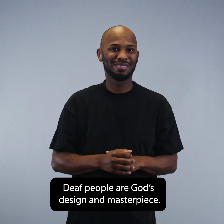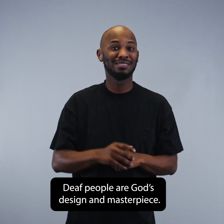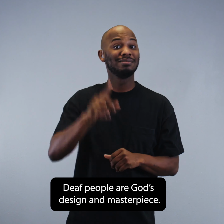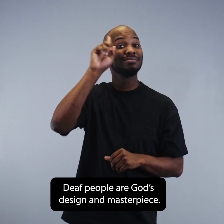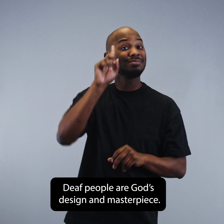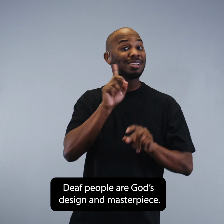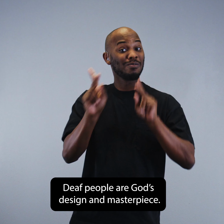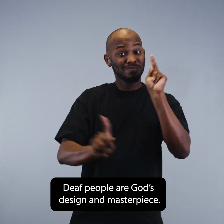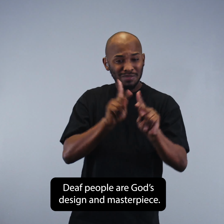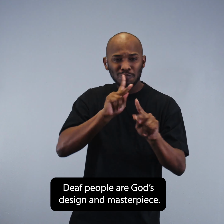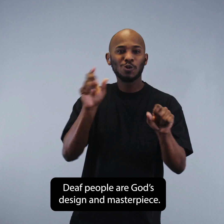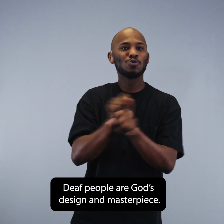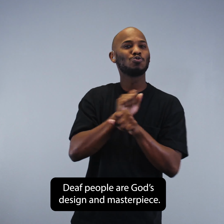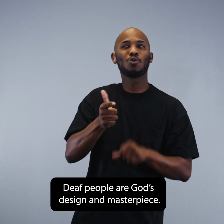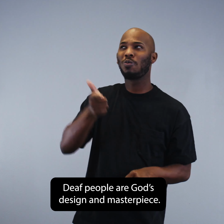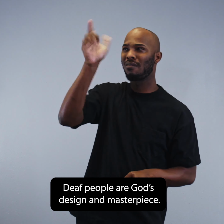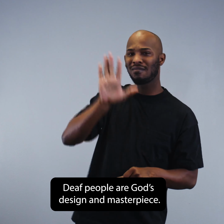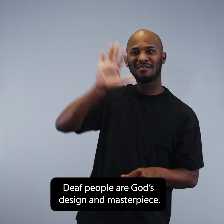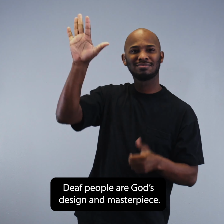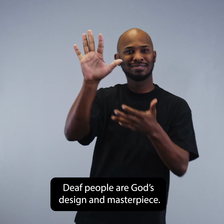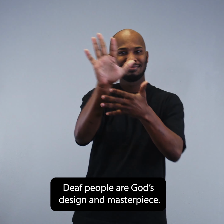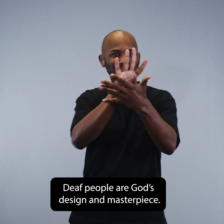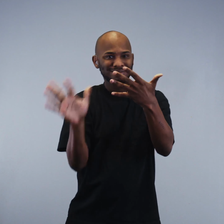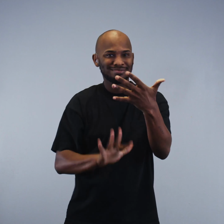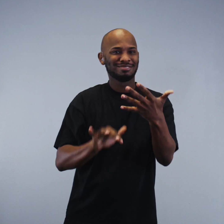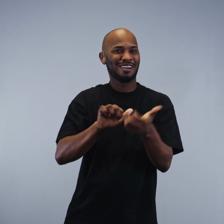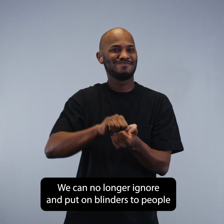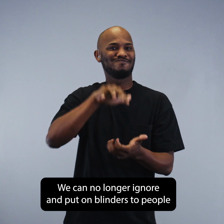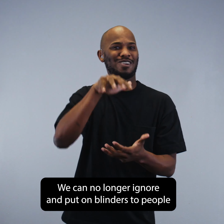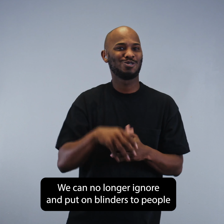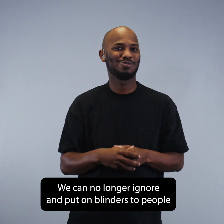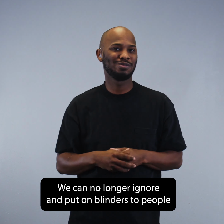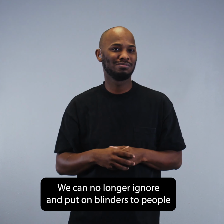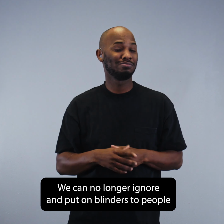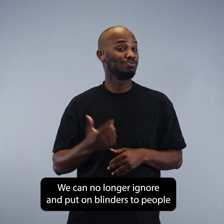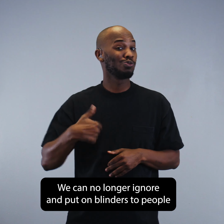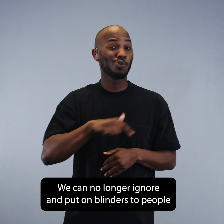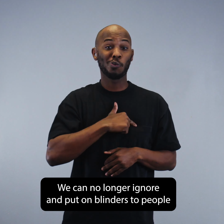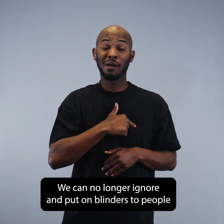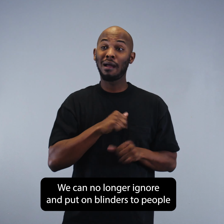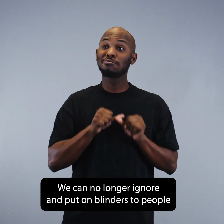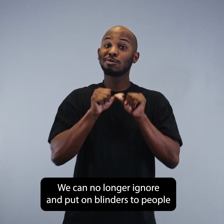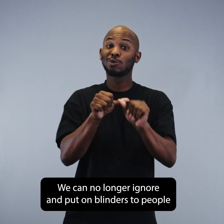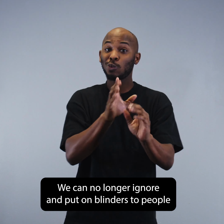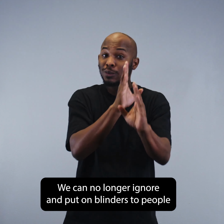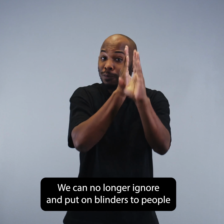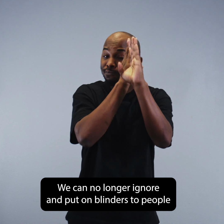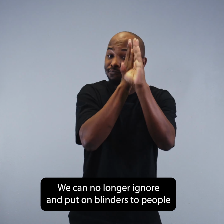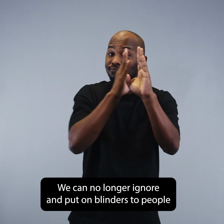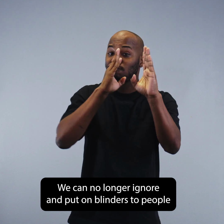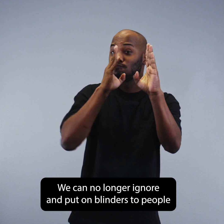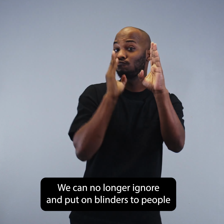are God's design and masterpiece. We can no longer ignore and put on blinder